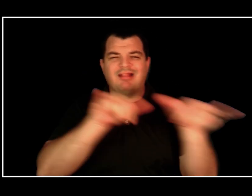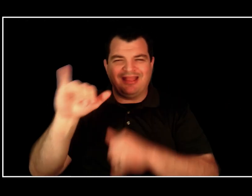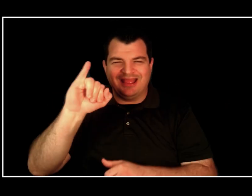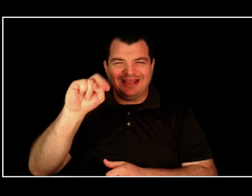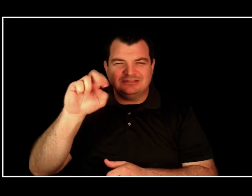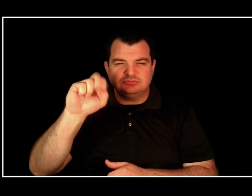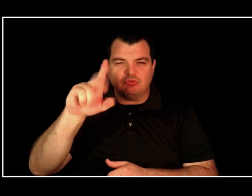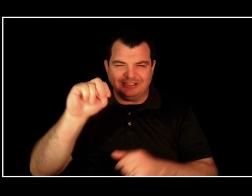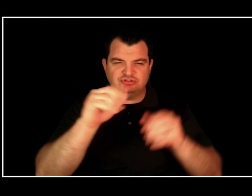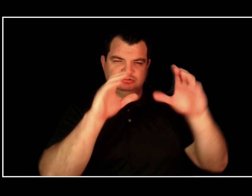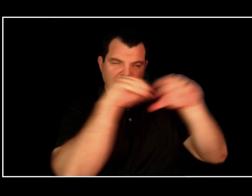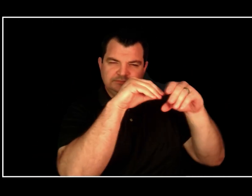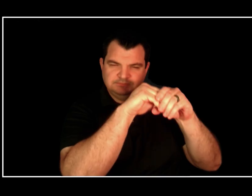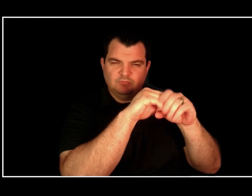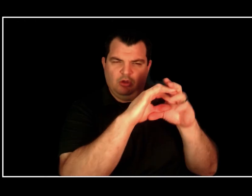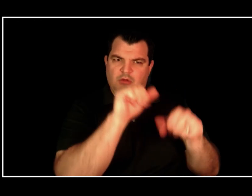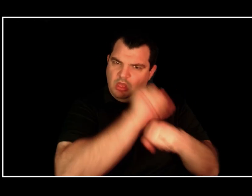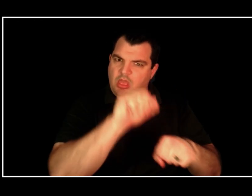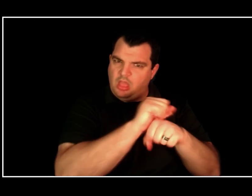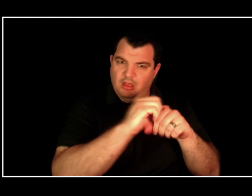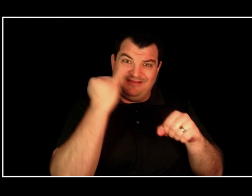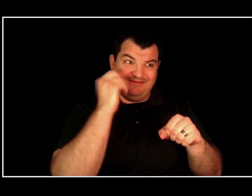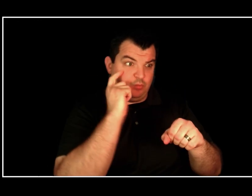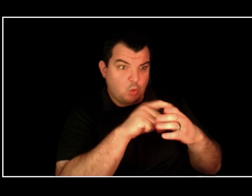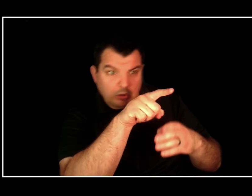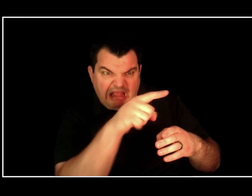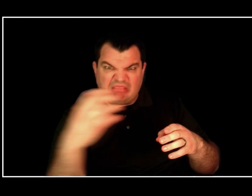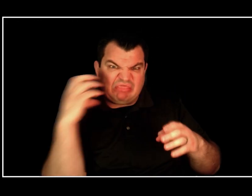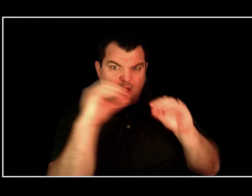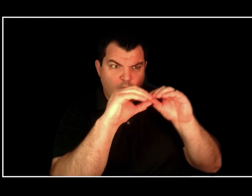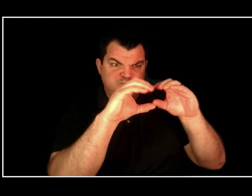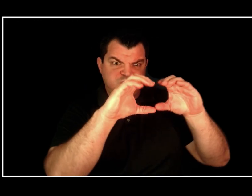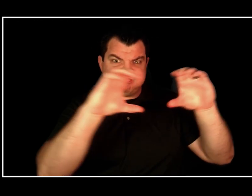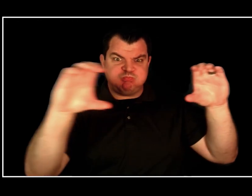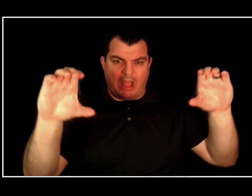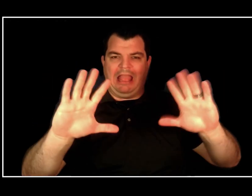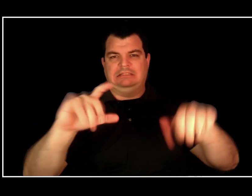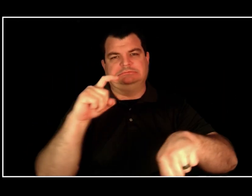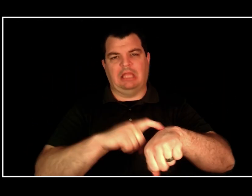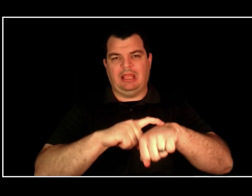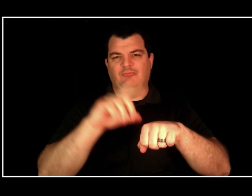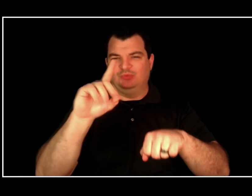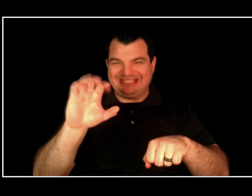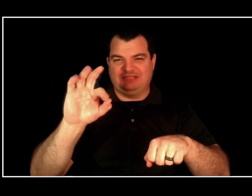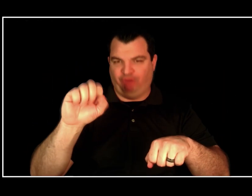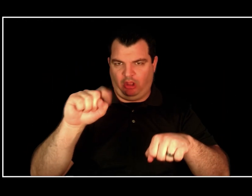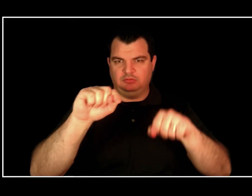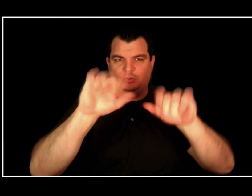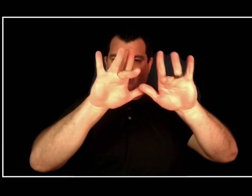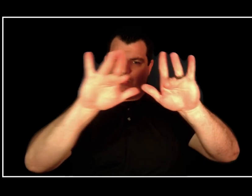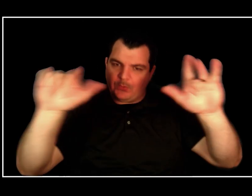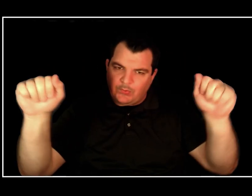insulation and makes the freezer work harder. When you see a thick layer of frost building up, it may be time to